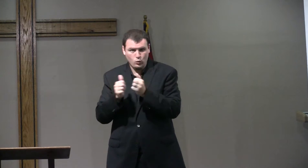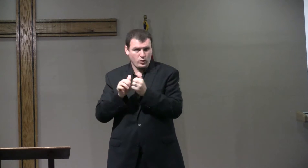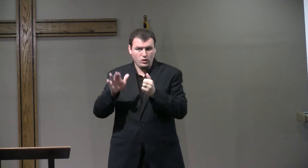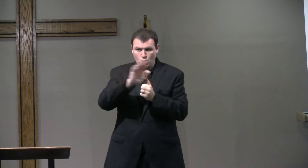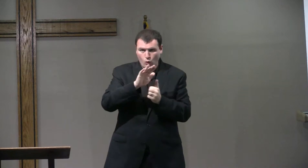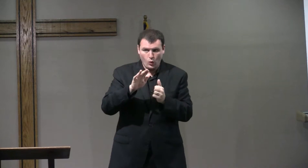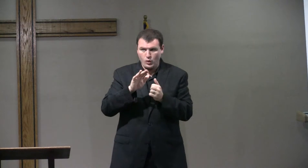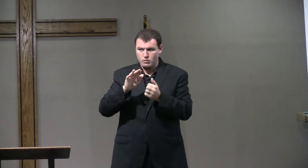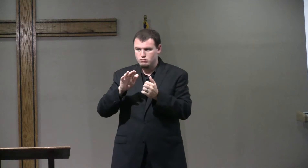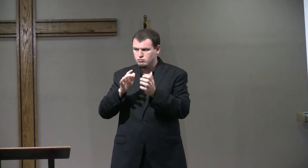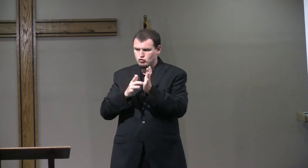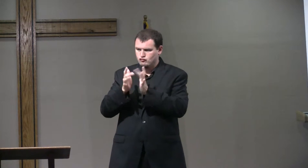with